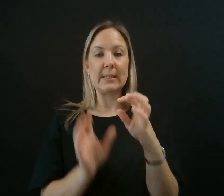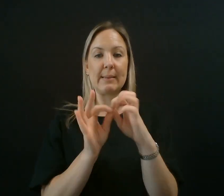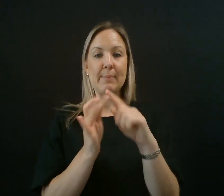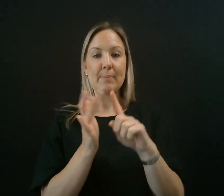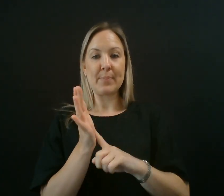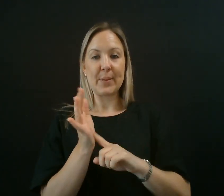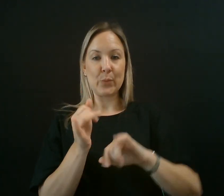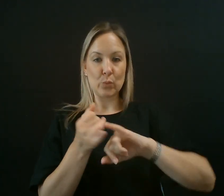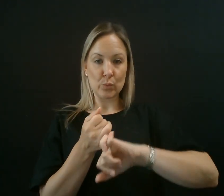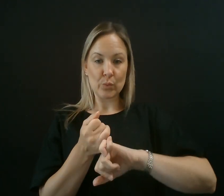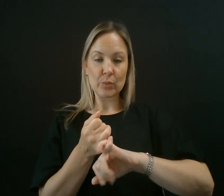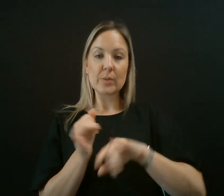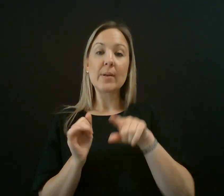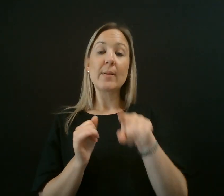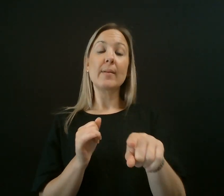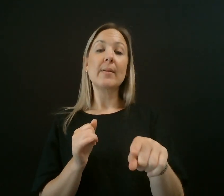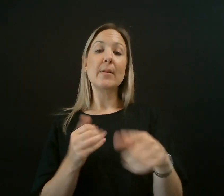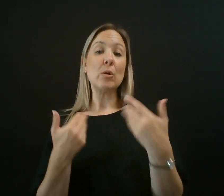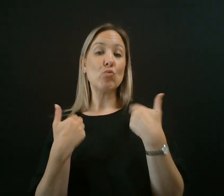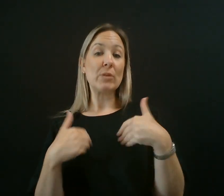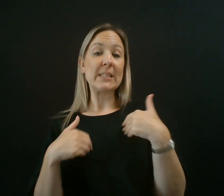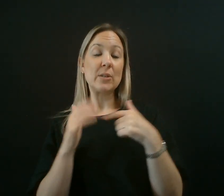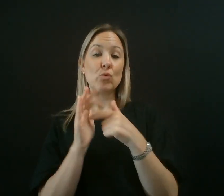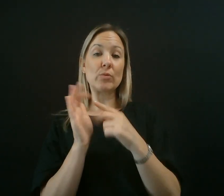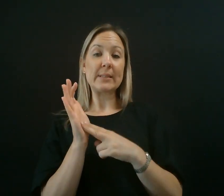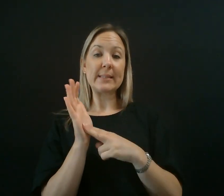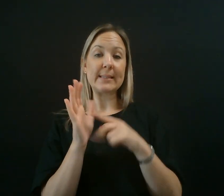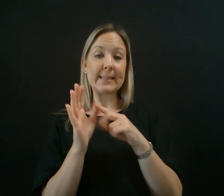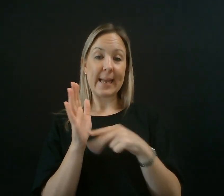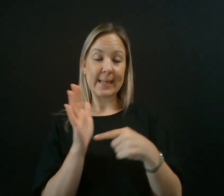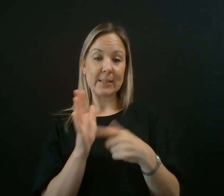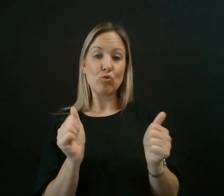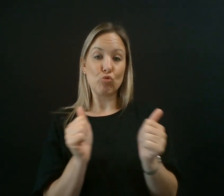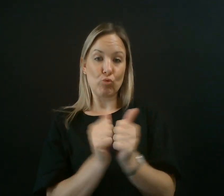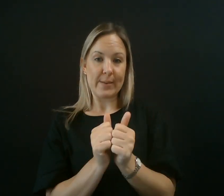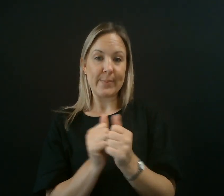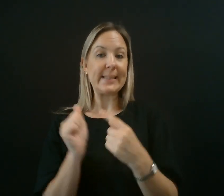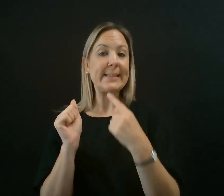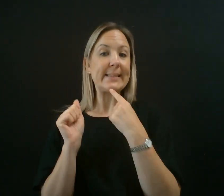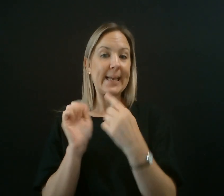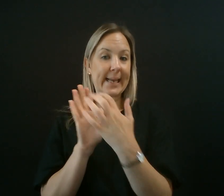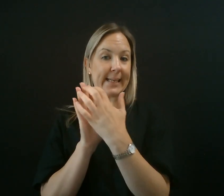The residential tenant agreement details what you will have to pay.